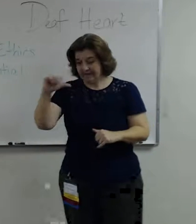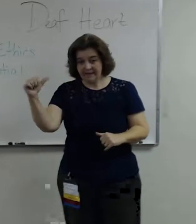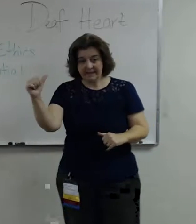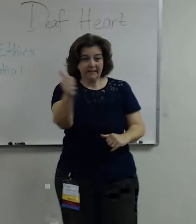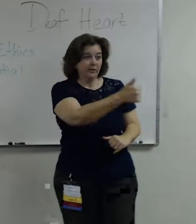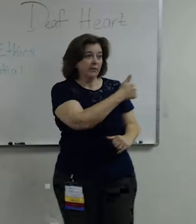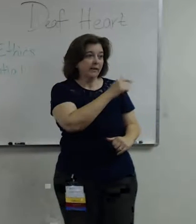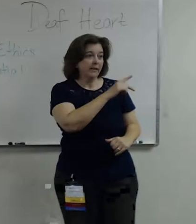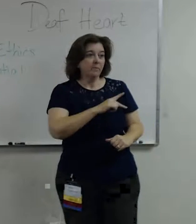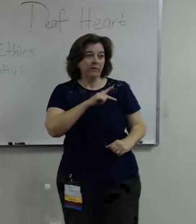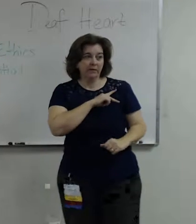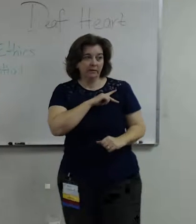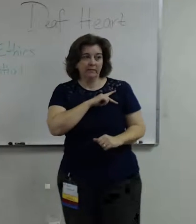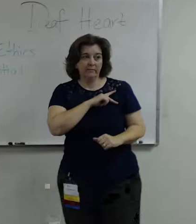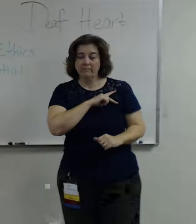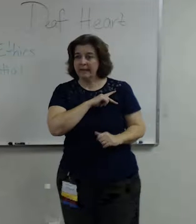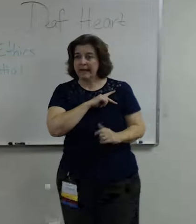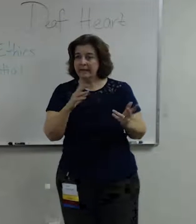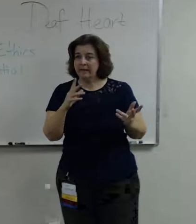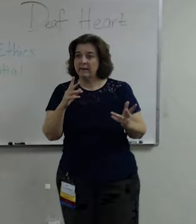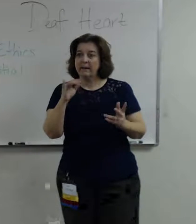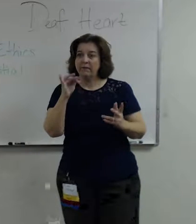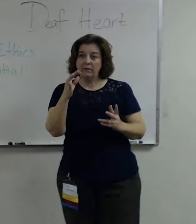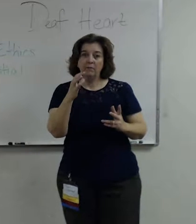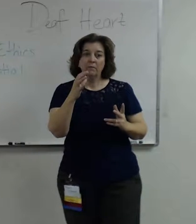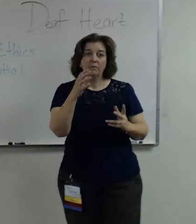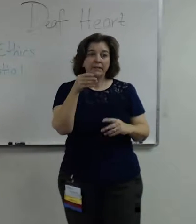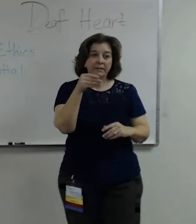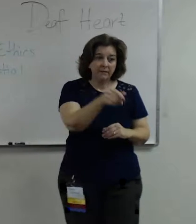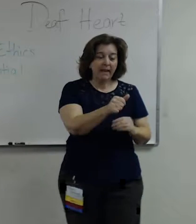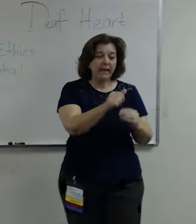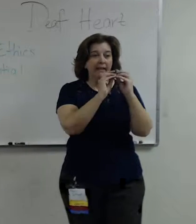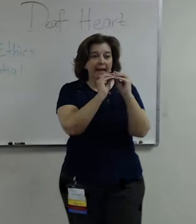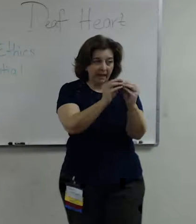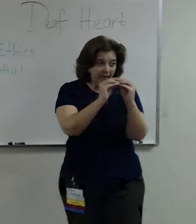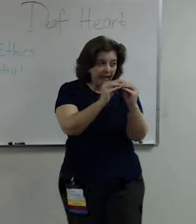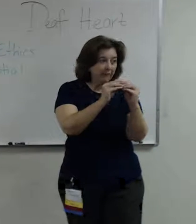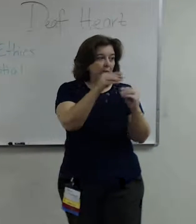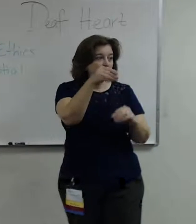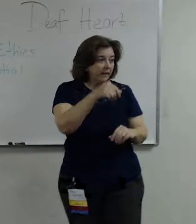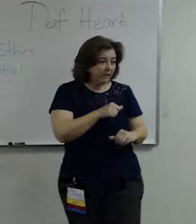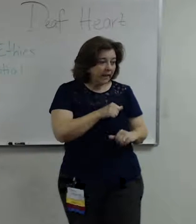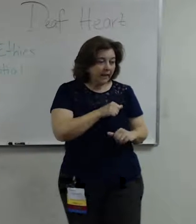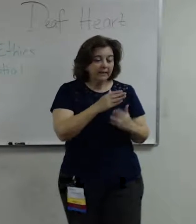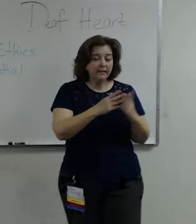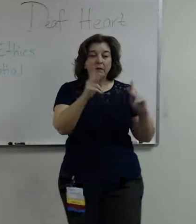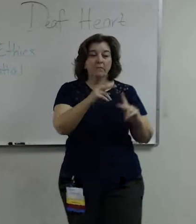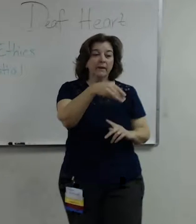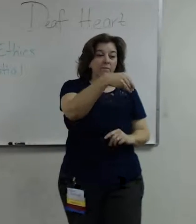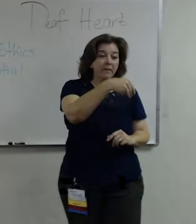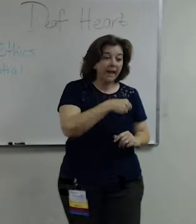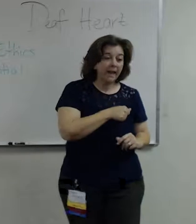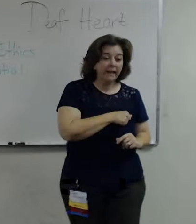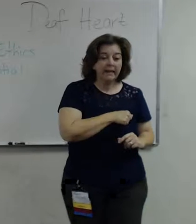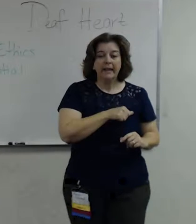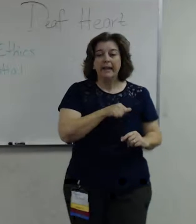That's strictly a personal, I think, you want to get paid and advocate for being paid. Some people get paid, mm-hmm. and